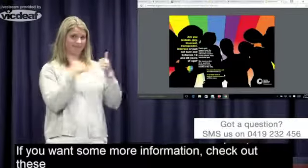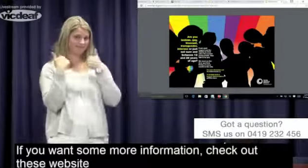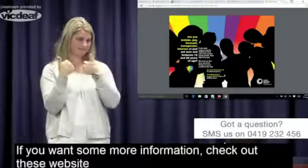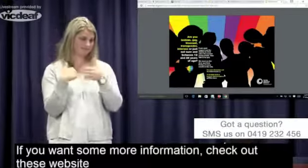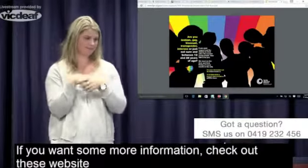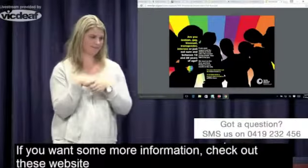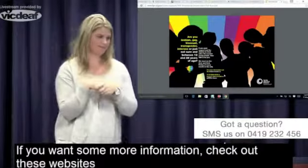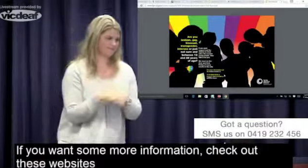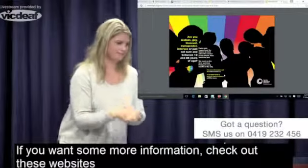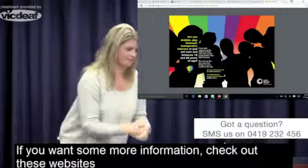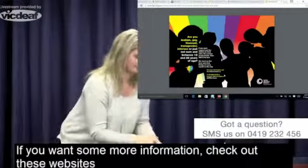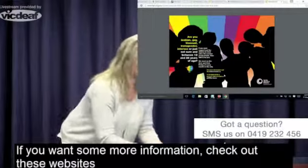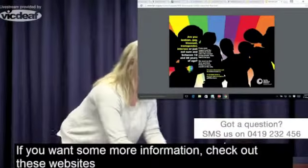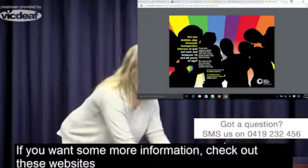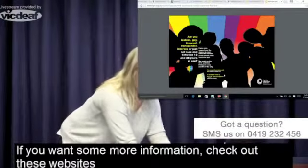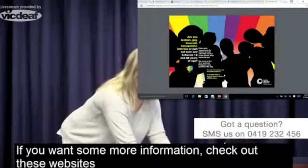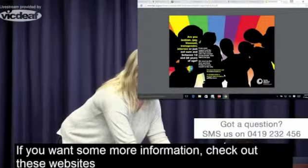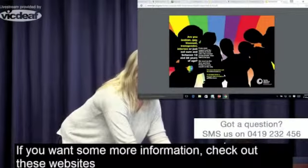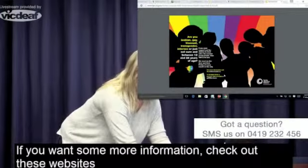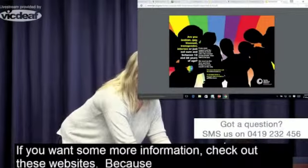maybe you think there isn't any support, but there actually is.